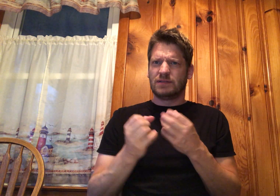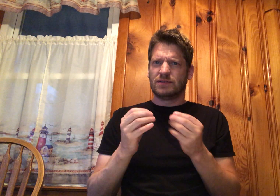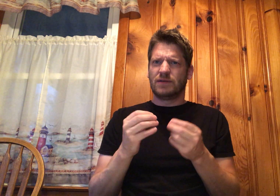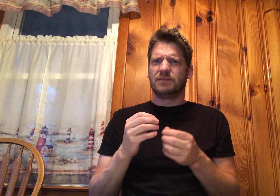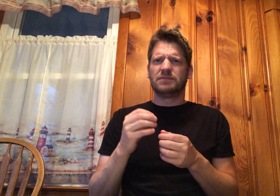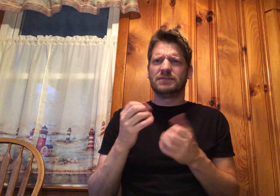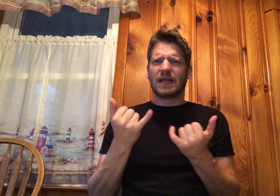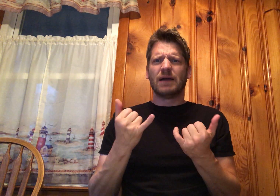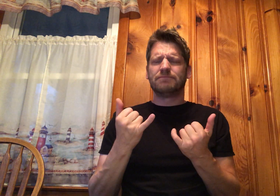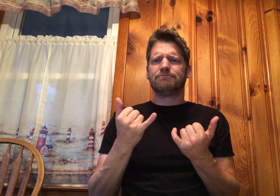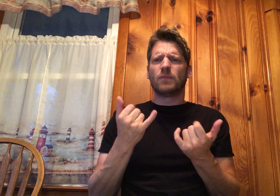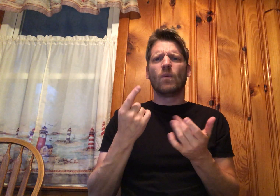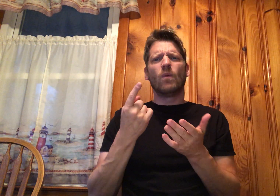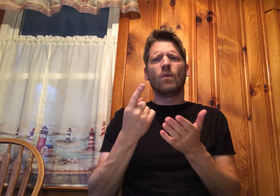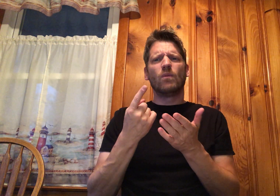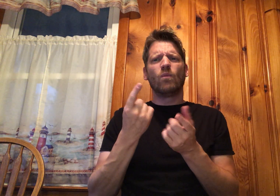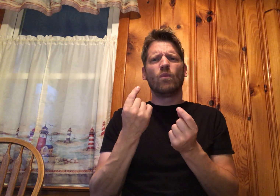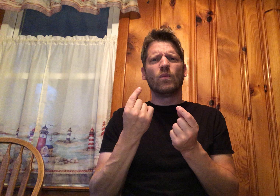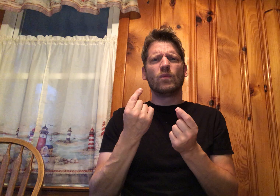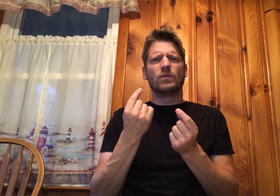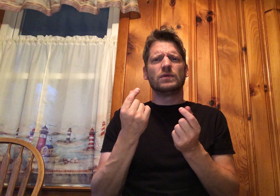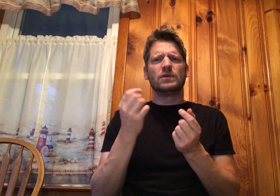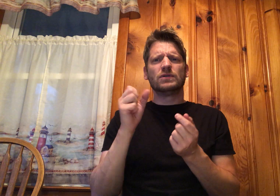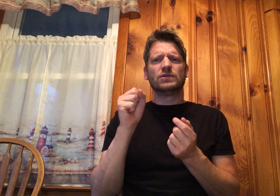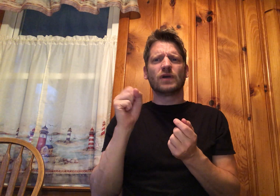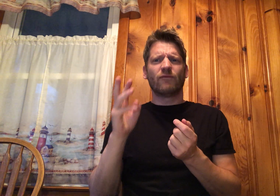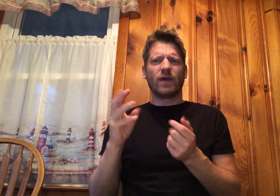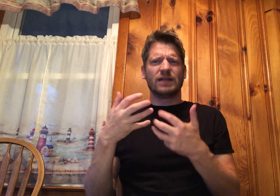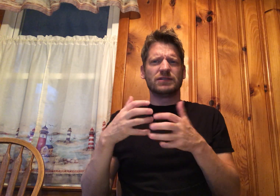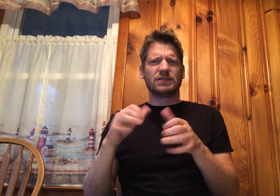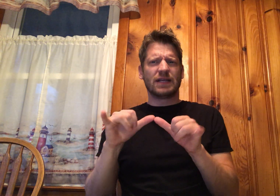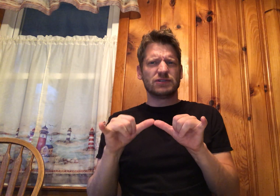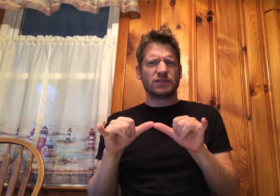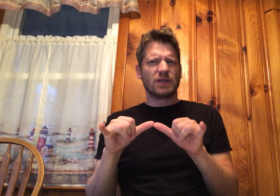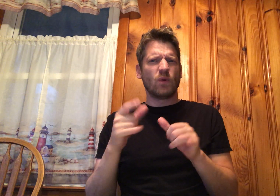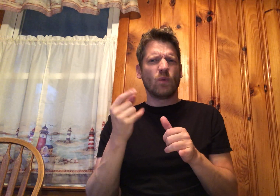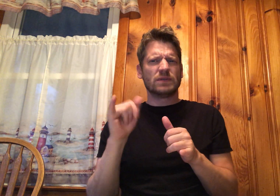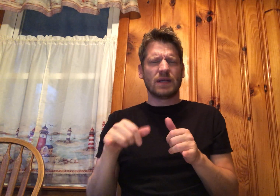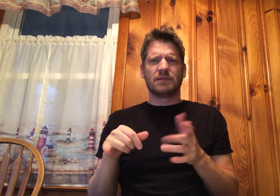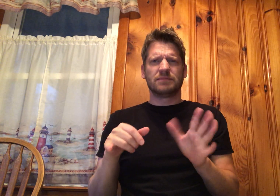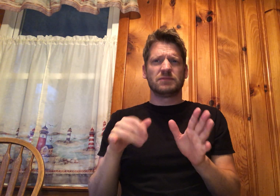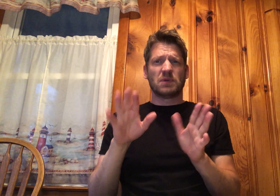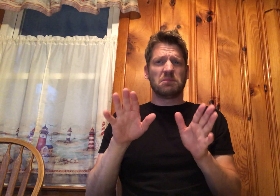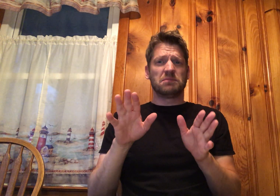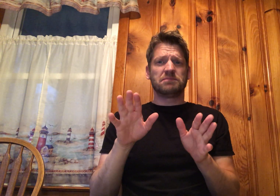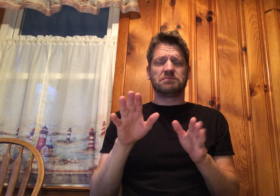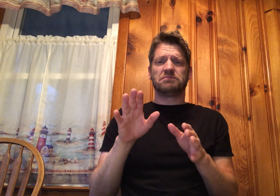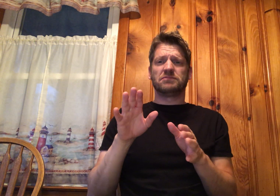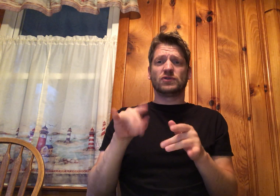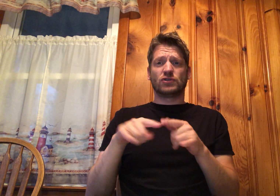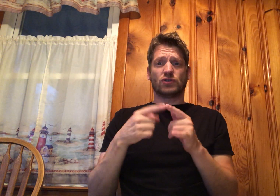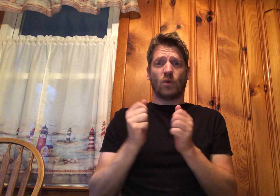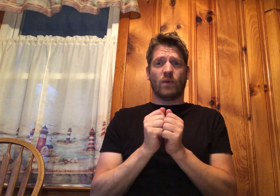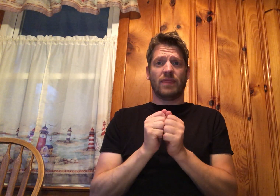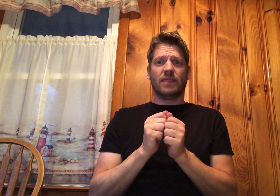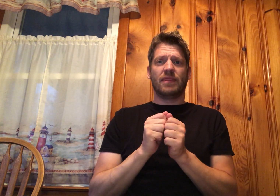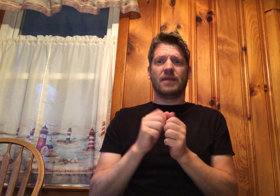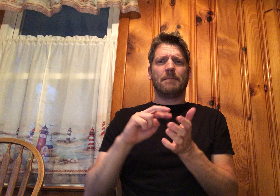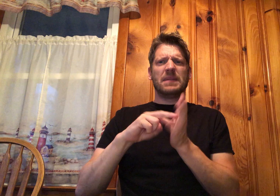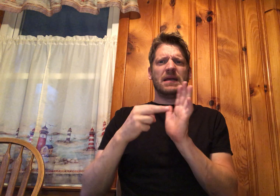engineering. Before going to know about the software engineering, let us see what is an engineering. What is the definition of an engineering?